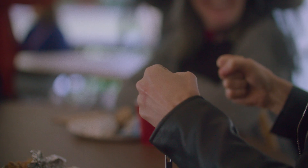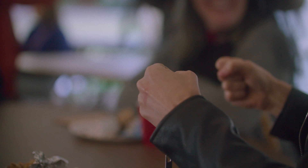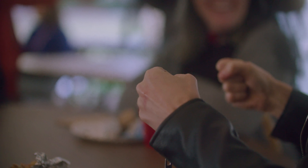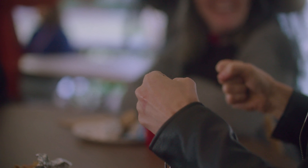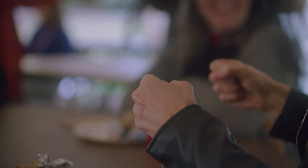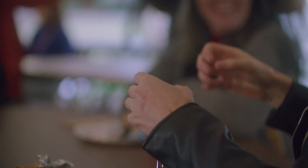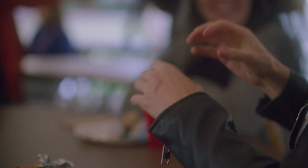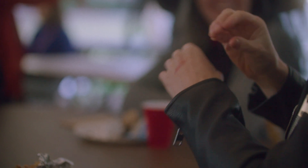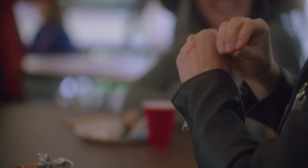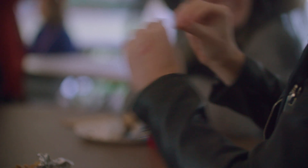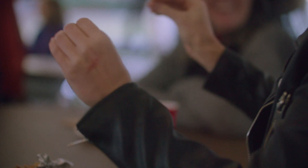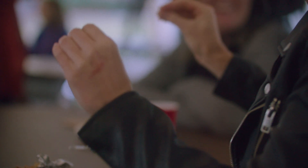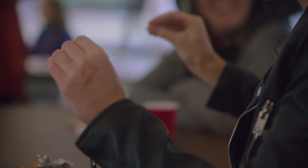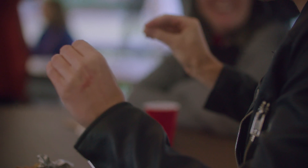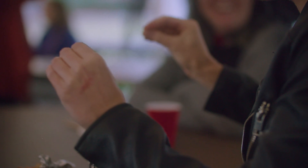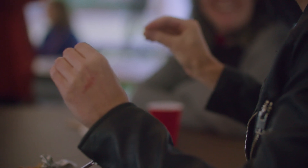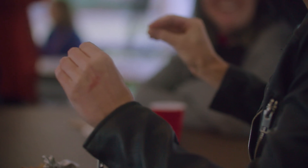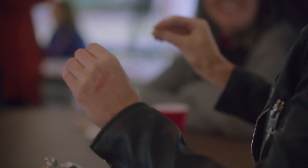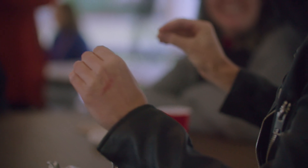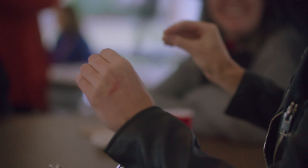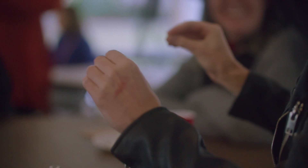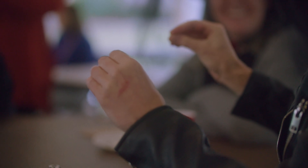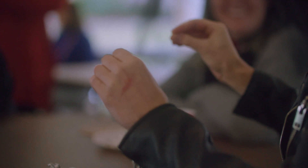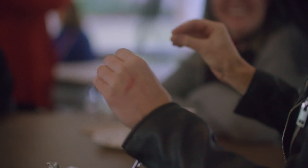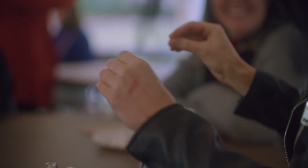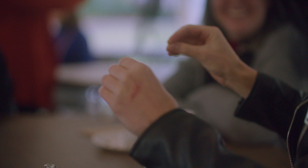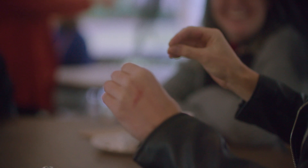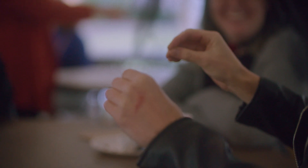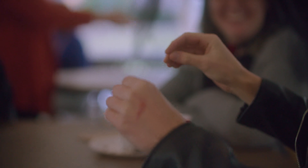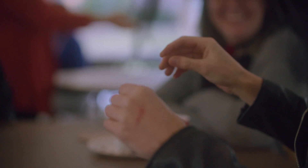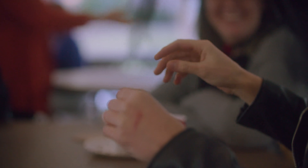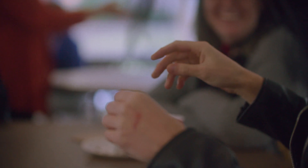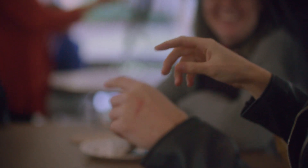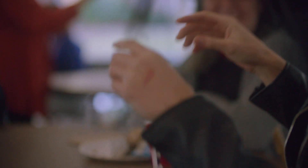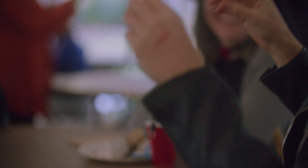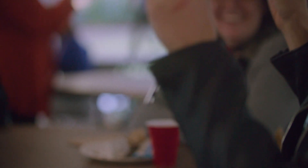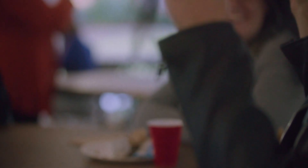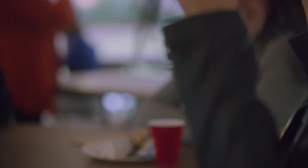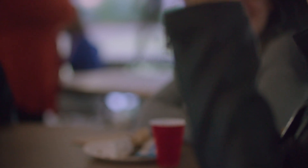I want students to see the fun in ASL and the fun in the deaf community.